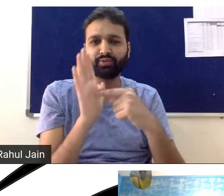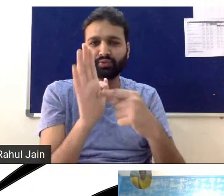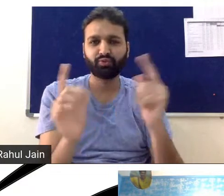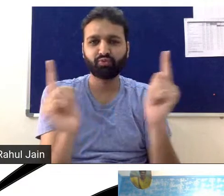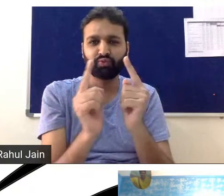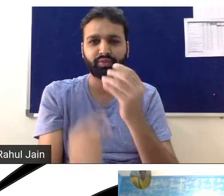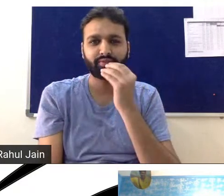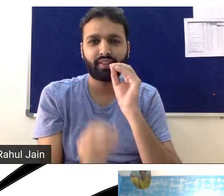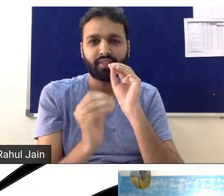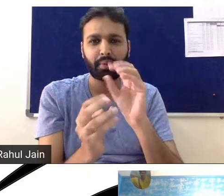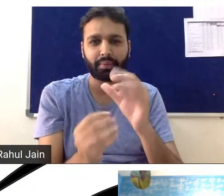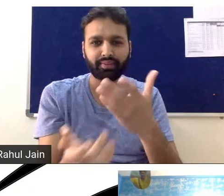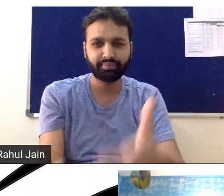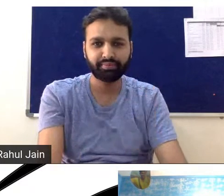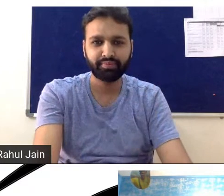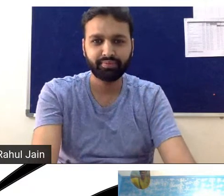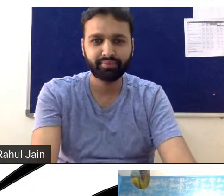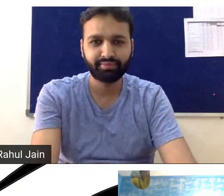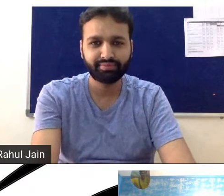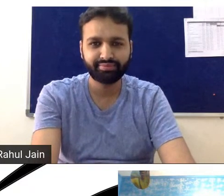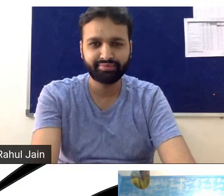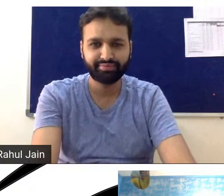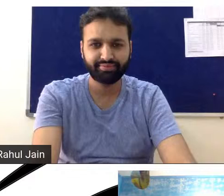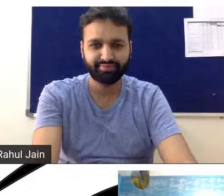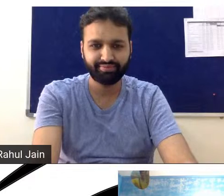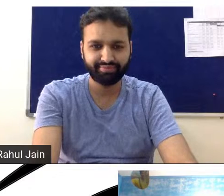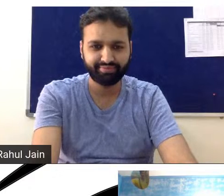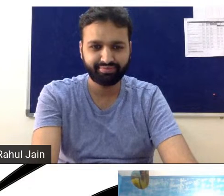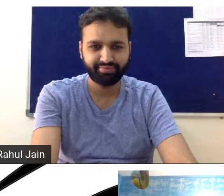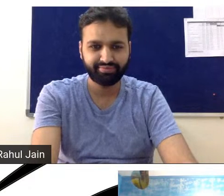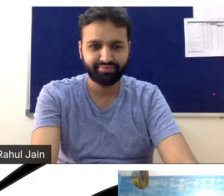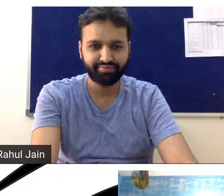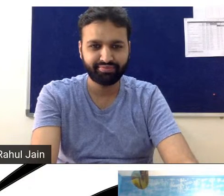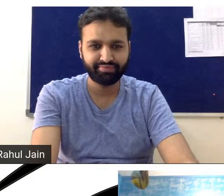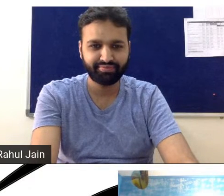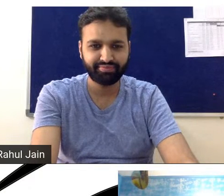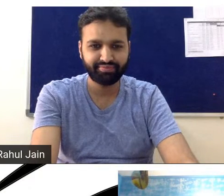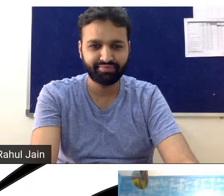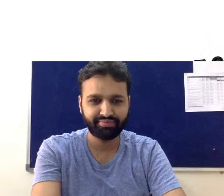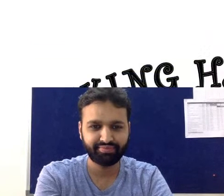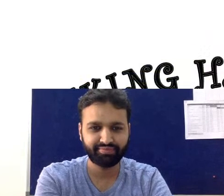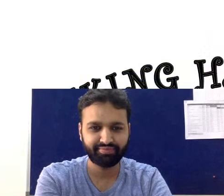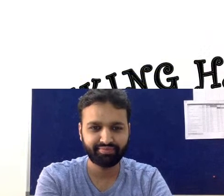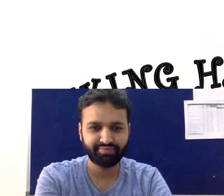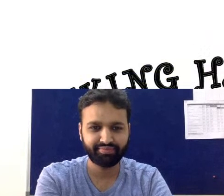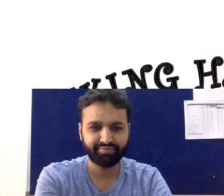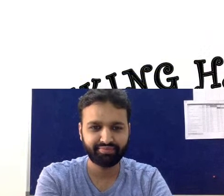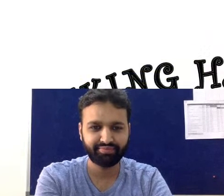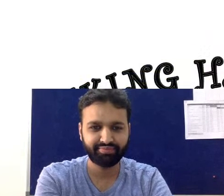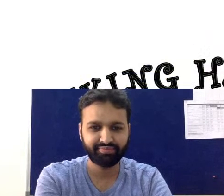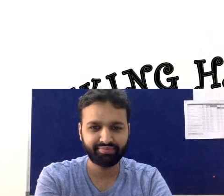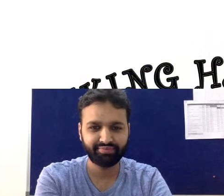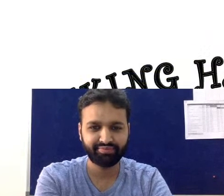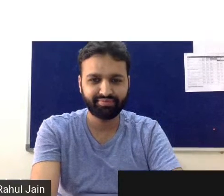I would like to, like ask if anybody has any kind of feedback or any kind of questions they would like to ask.